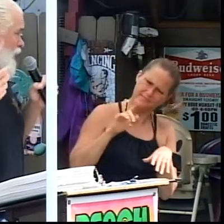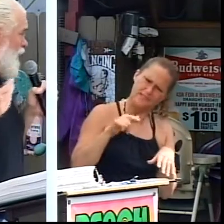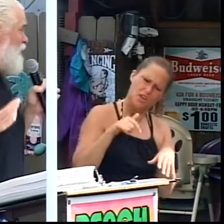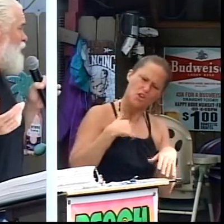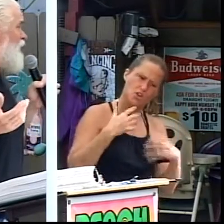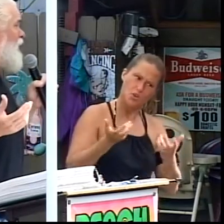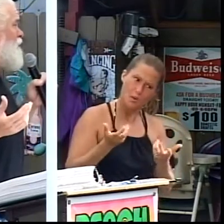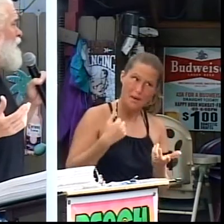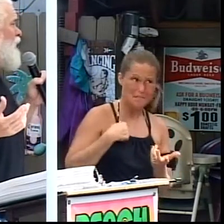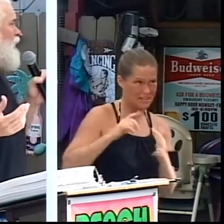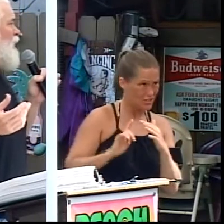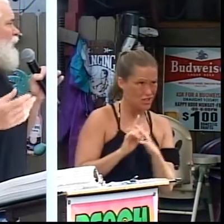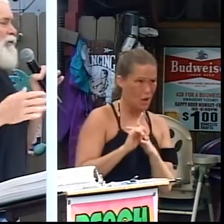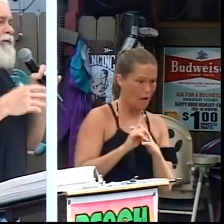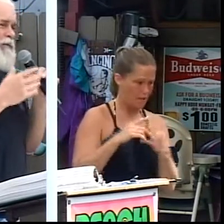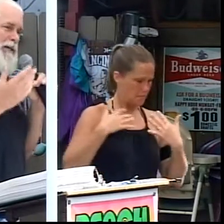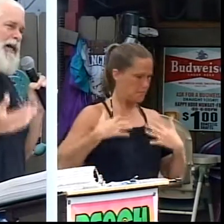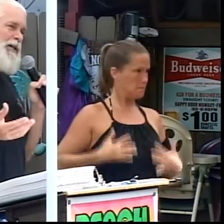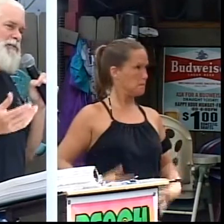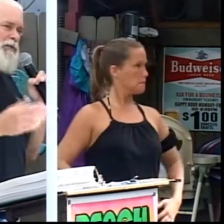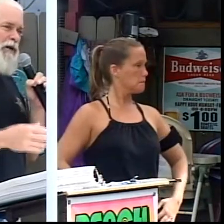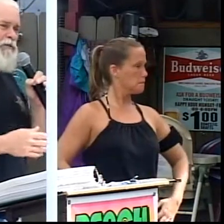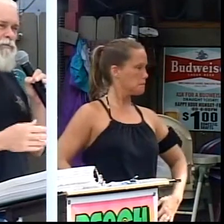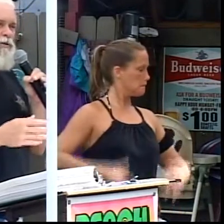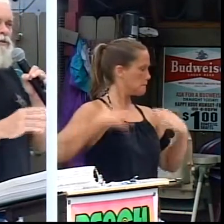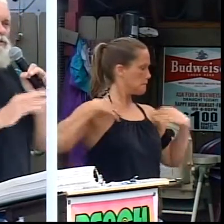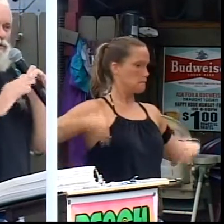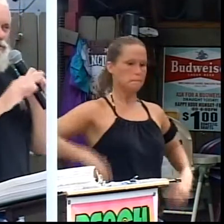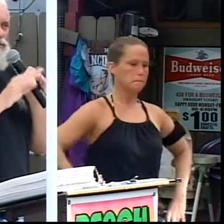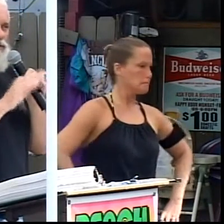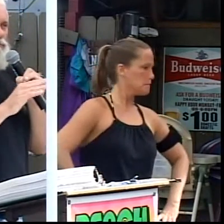come like I always am? Do you want me to be casual and